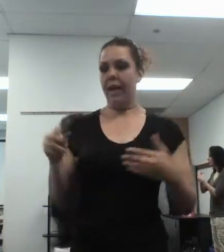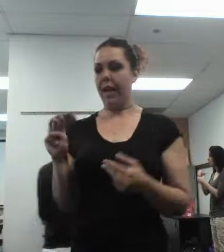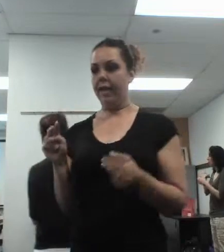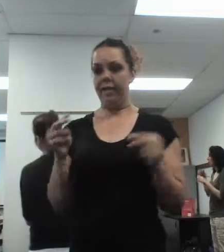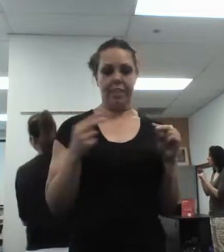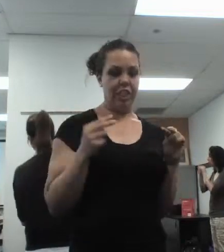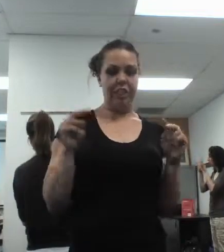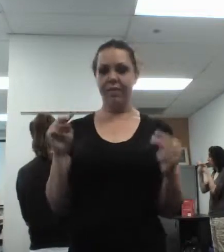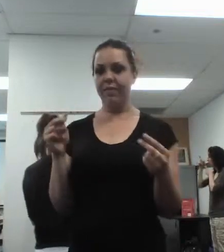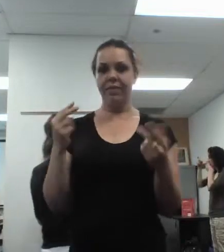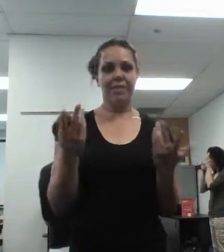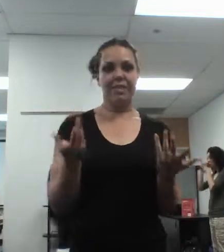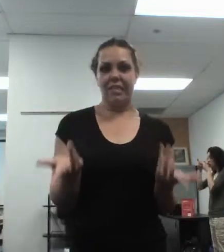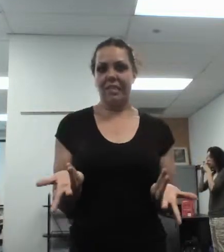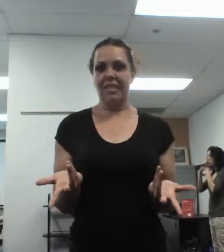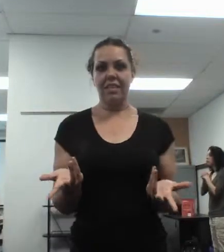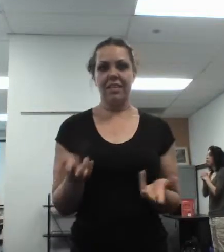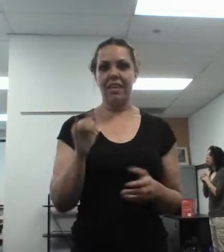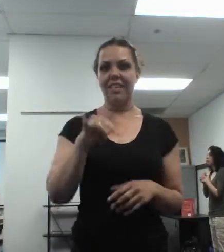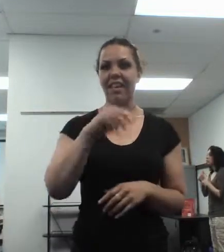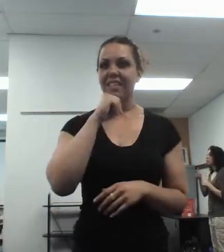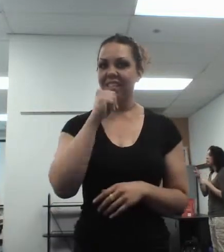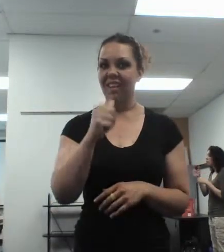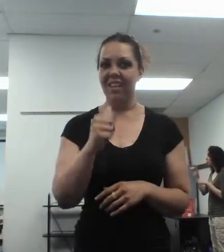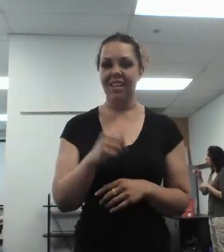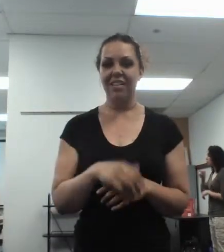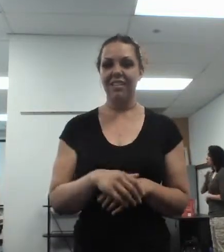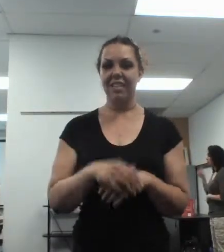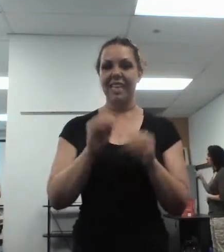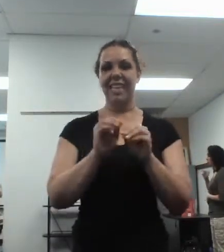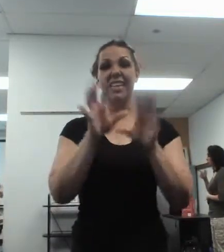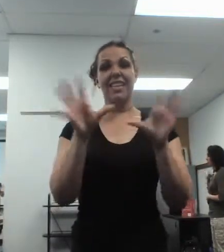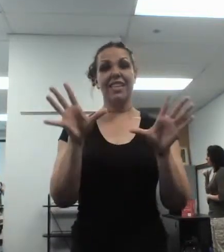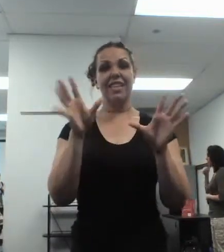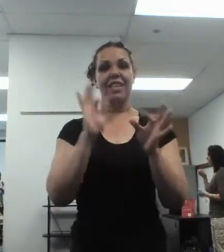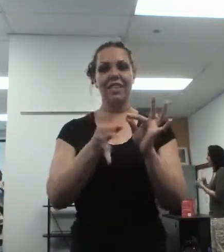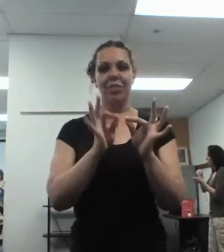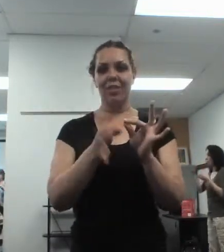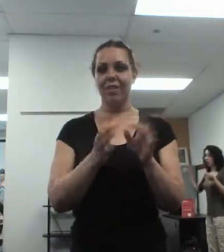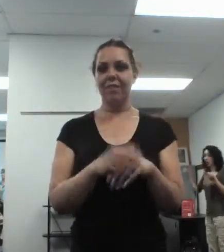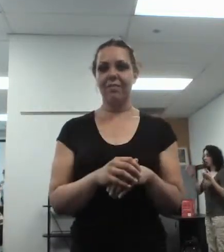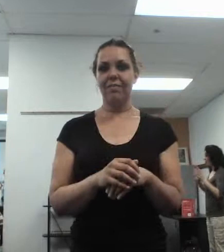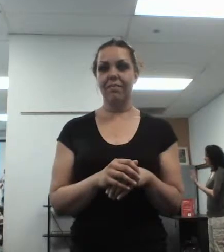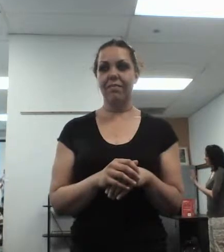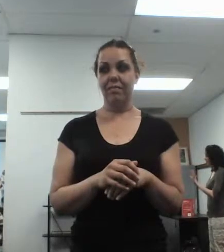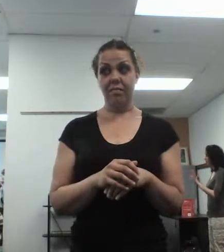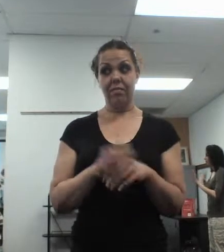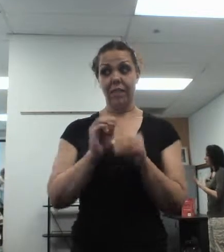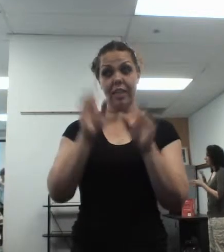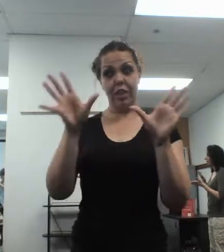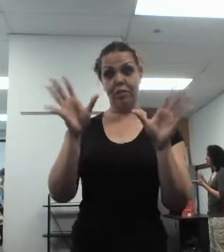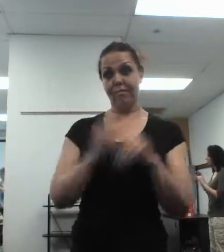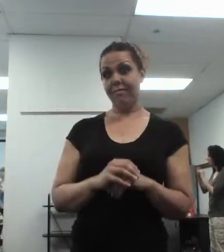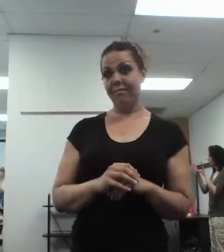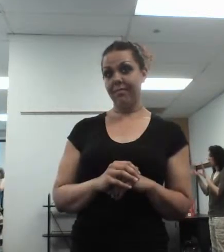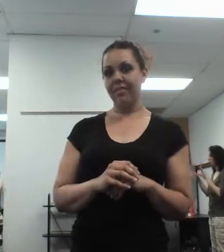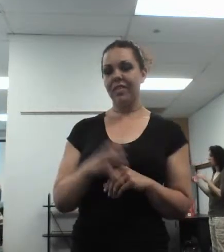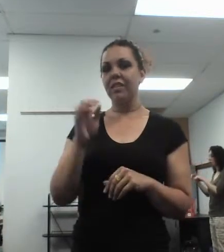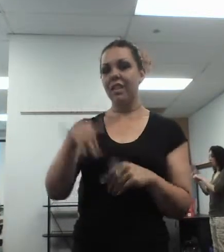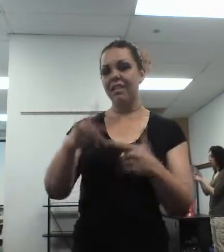Okay, so that's not a clear articulation either. That section clear? Okay, so that's the second category that you're